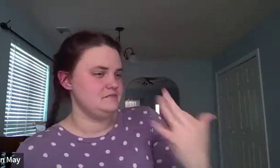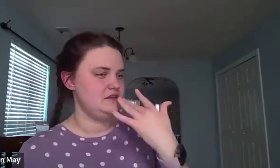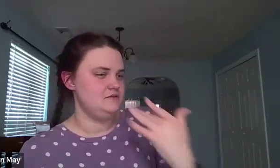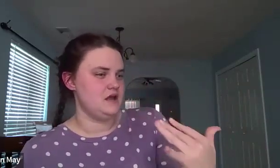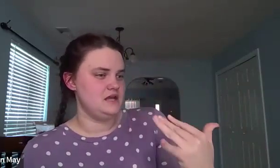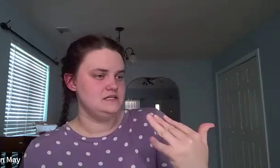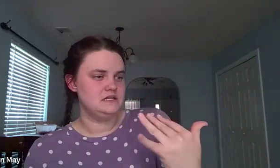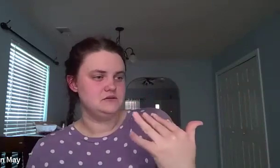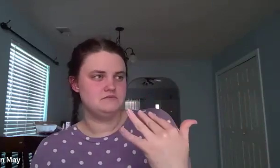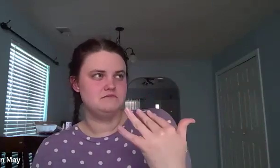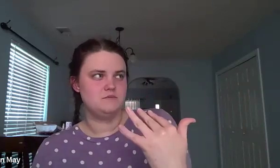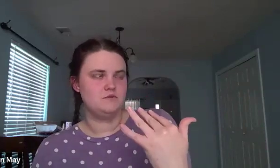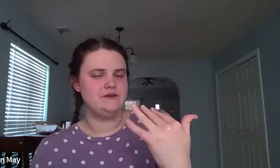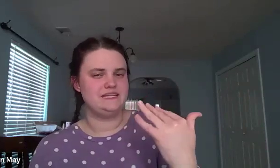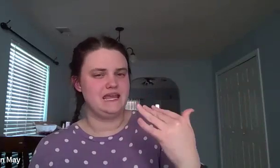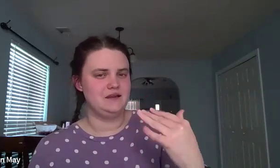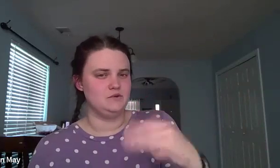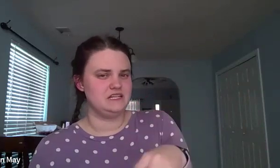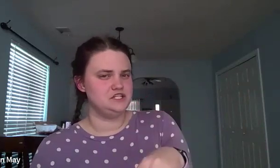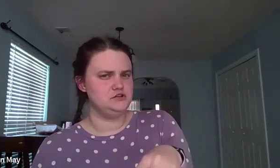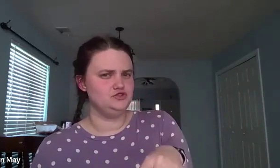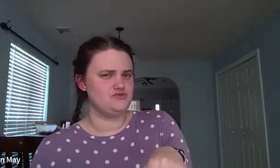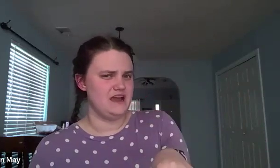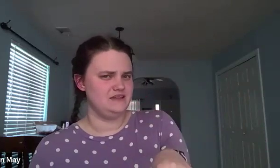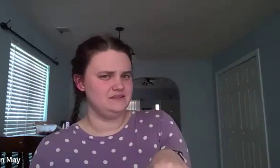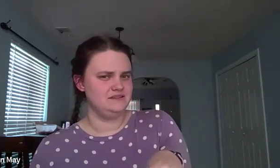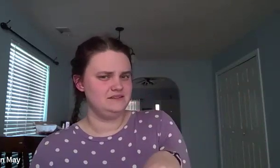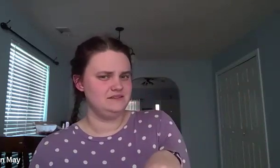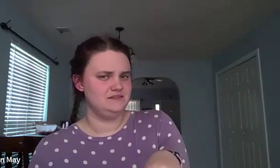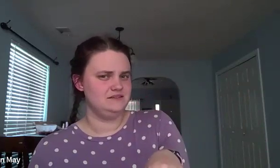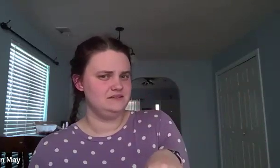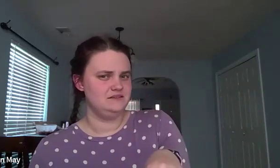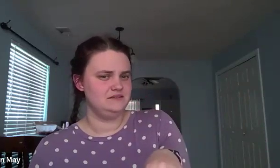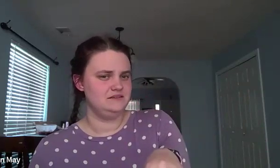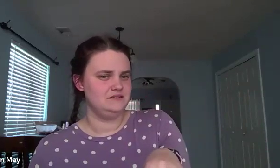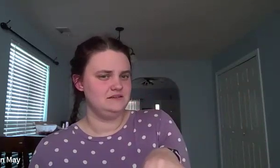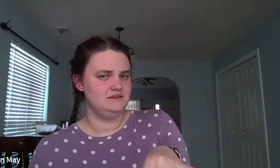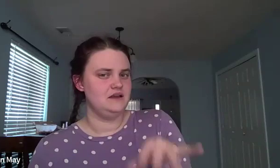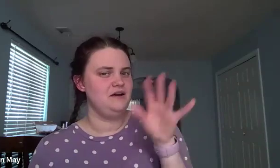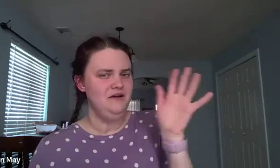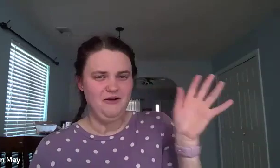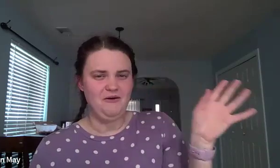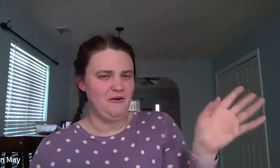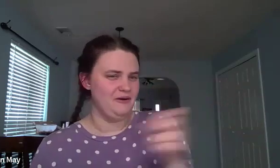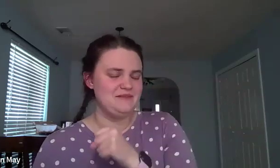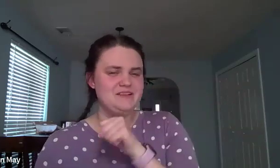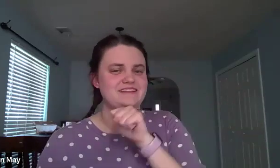If you guys remember when we did animals, did I show y'all dragon? Oh, I can't believe I did